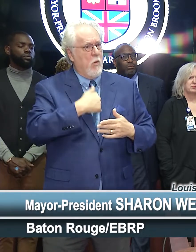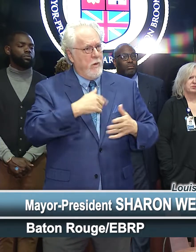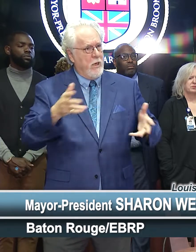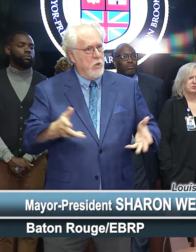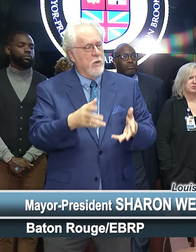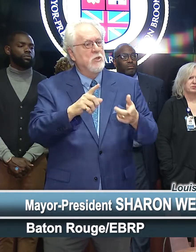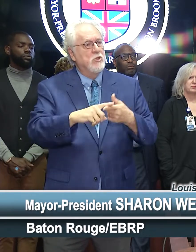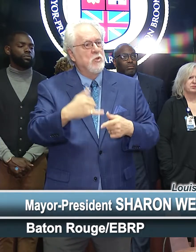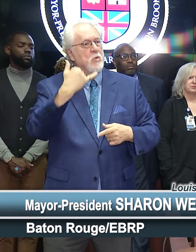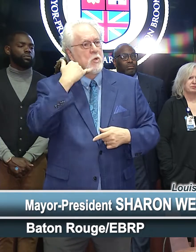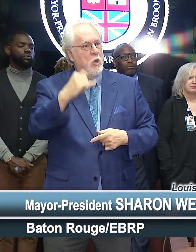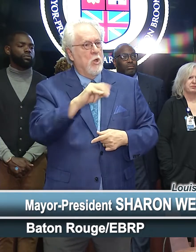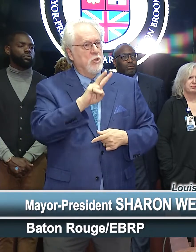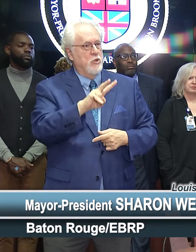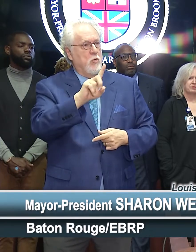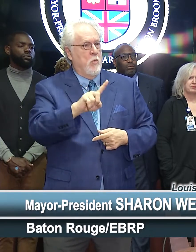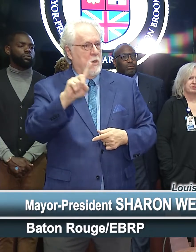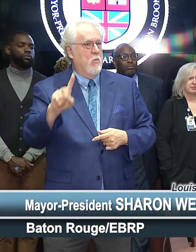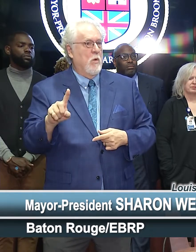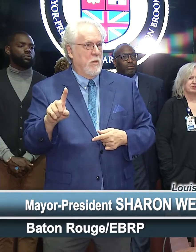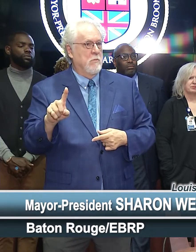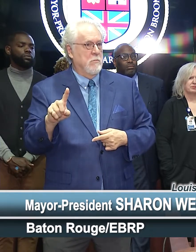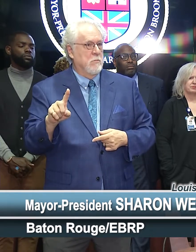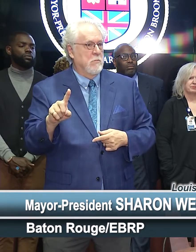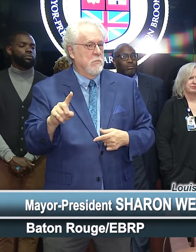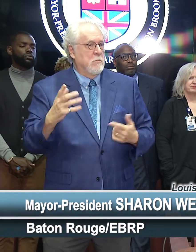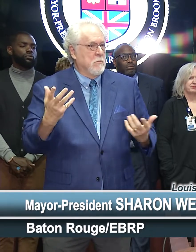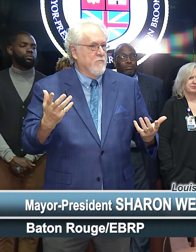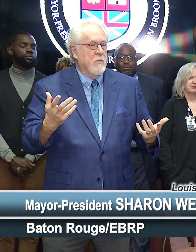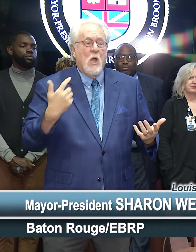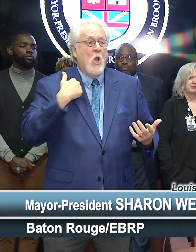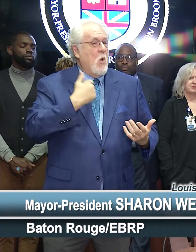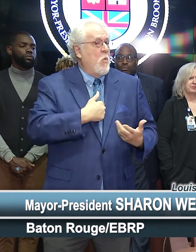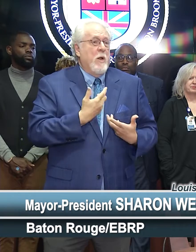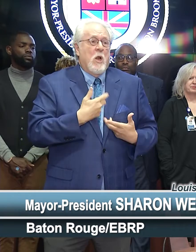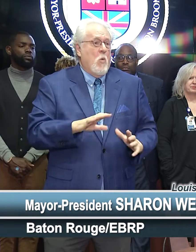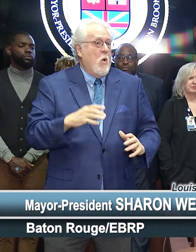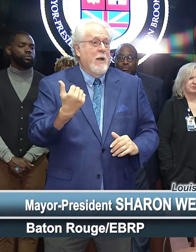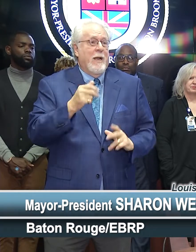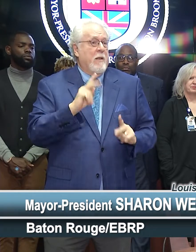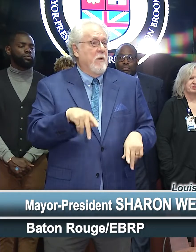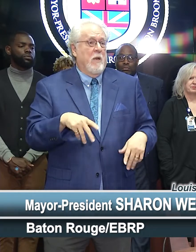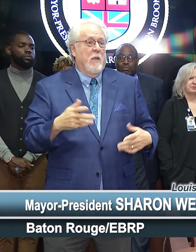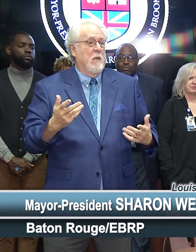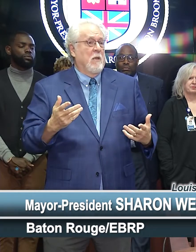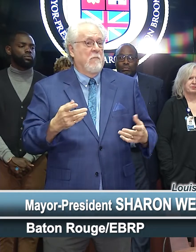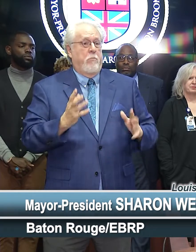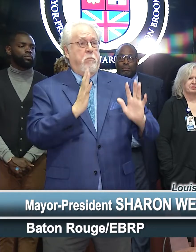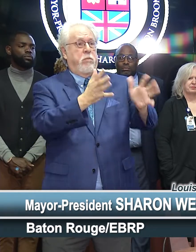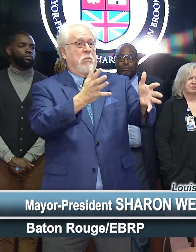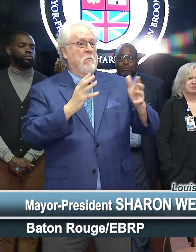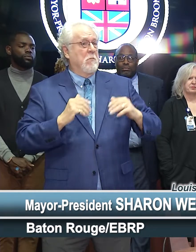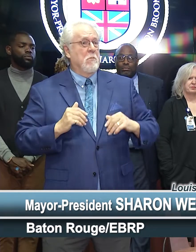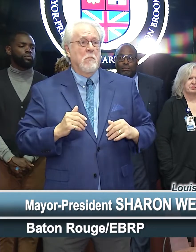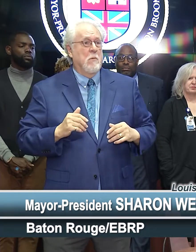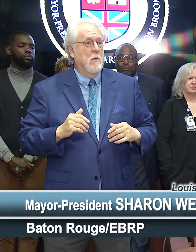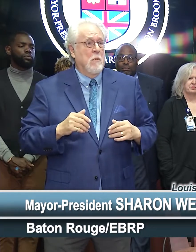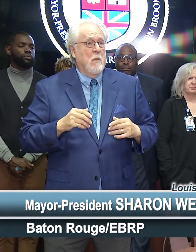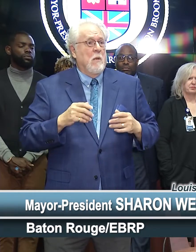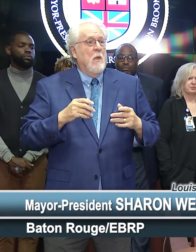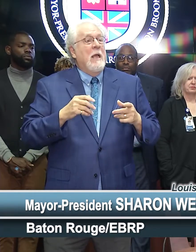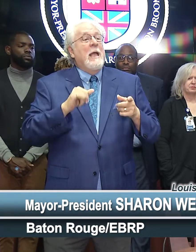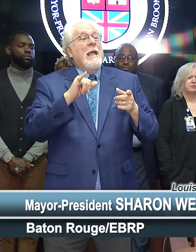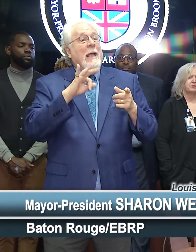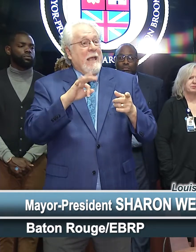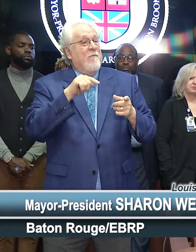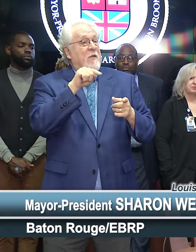also to call 211. We don't want anyone left out in this process